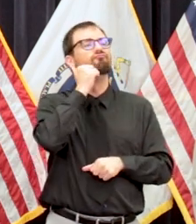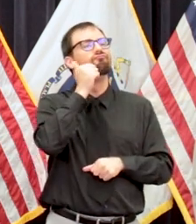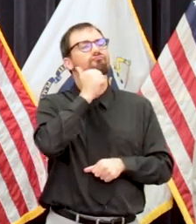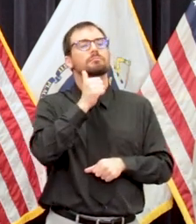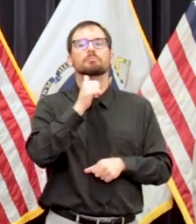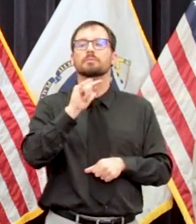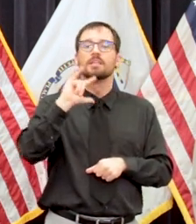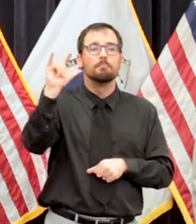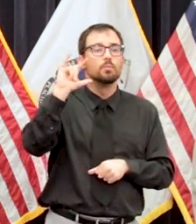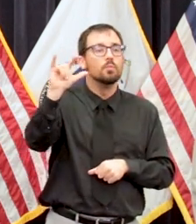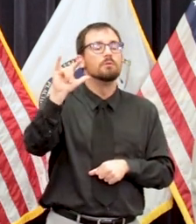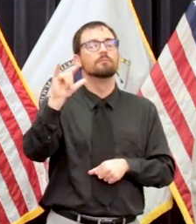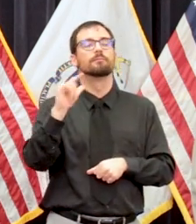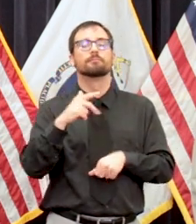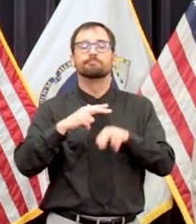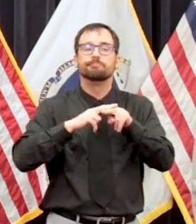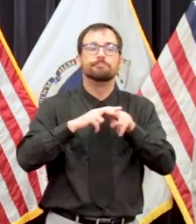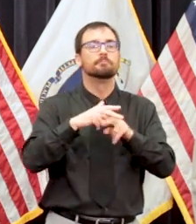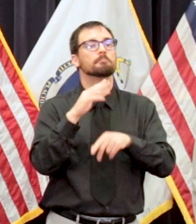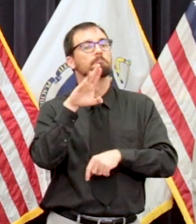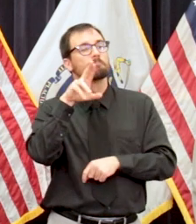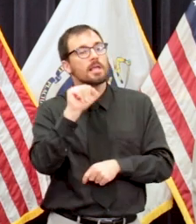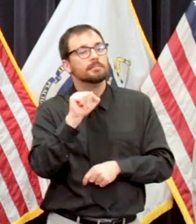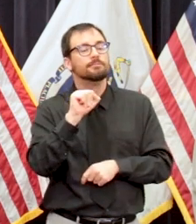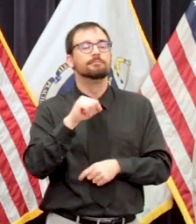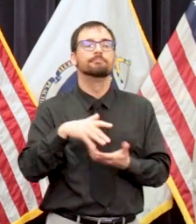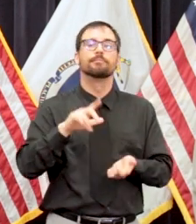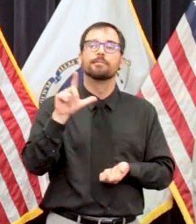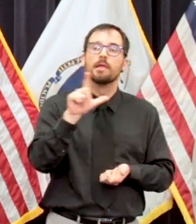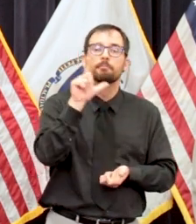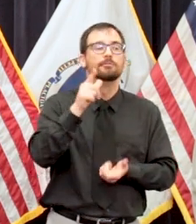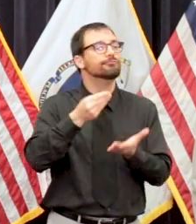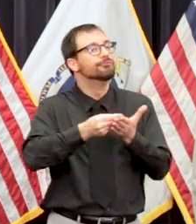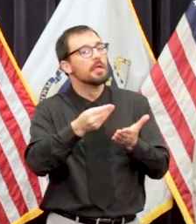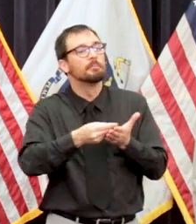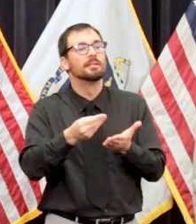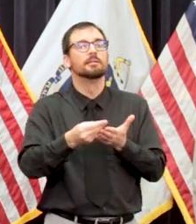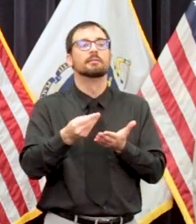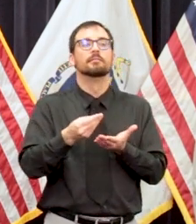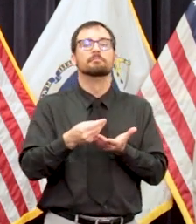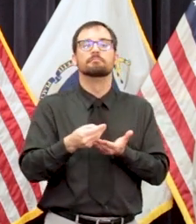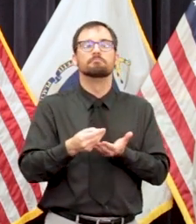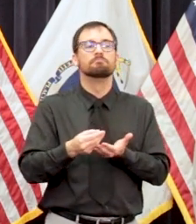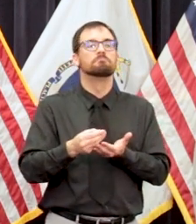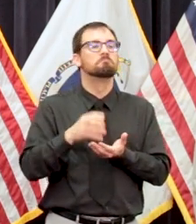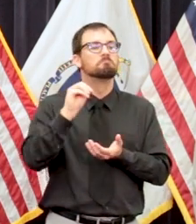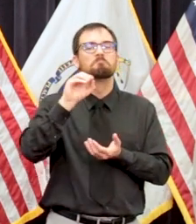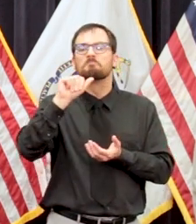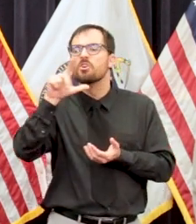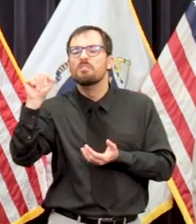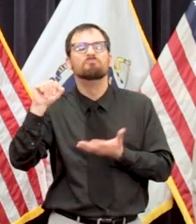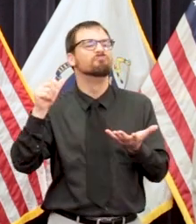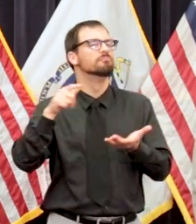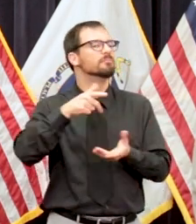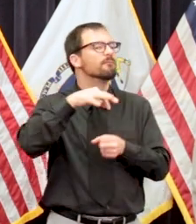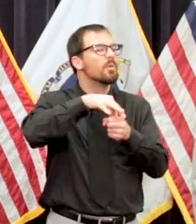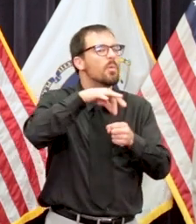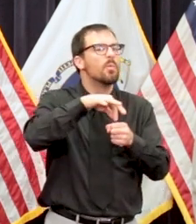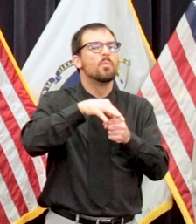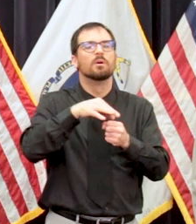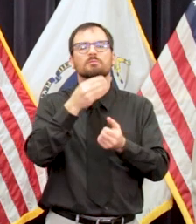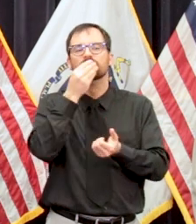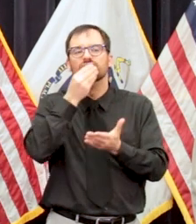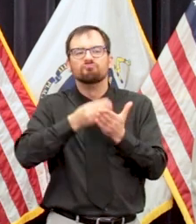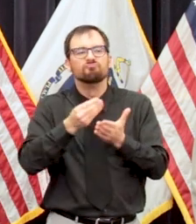medical facilities, libraries, shopping malls and centers, polling locations, grocery or retail stores, or other